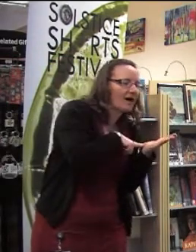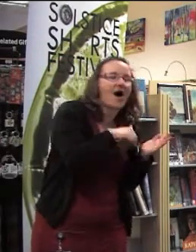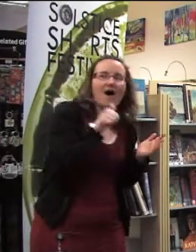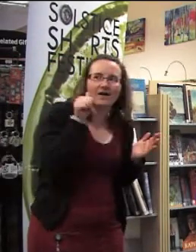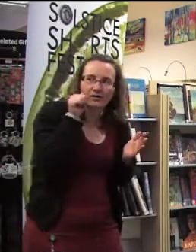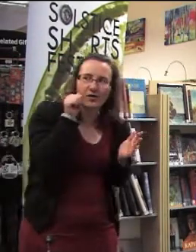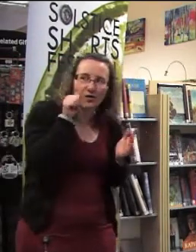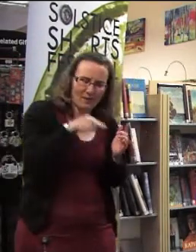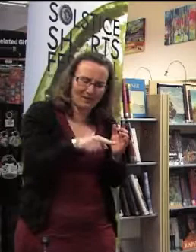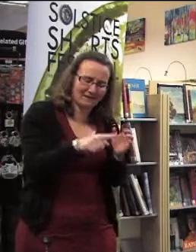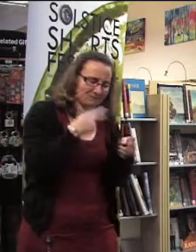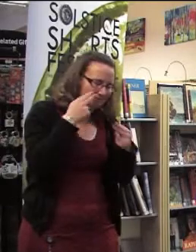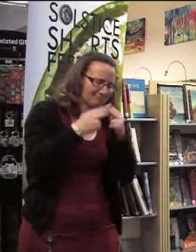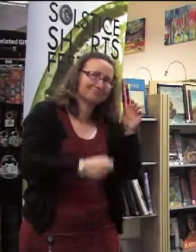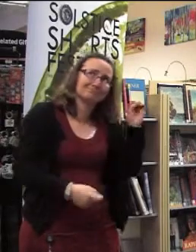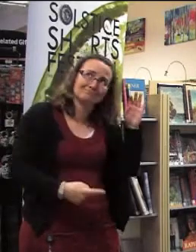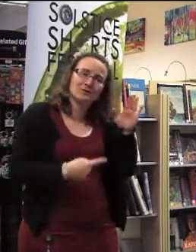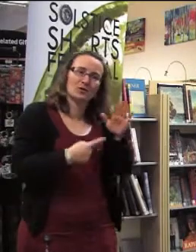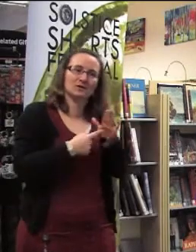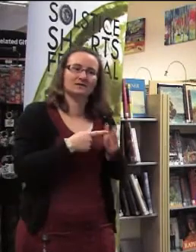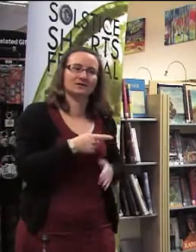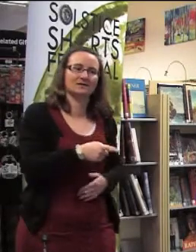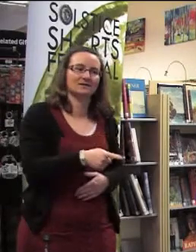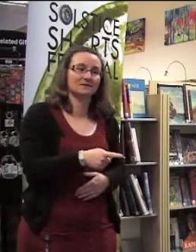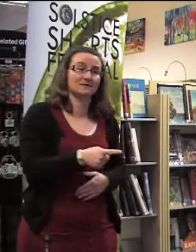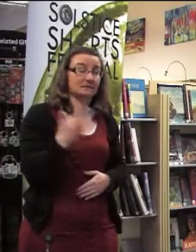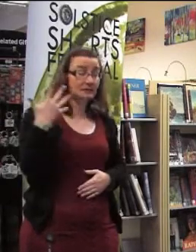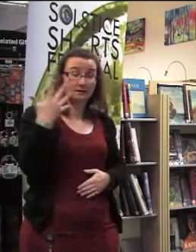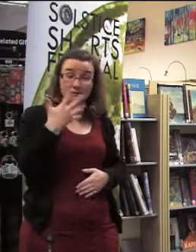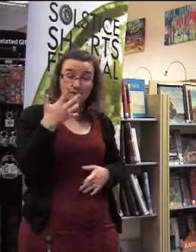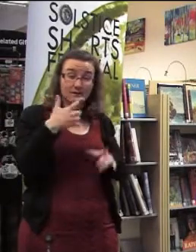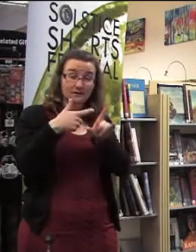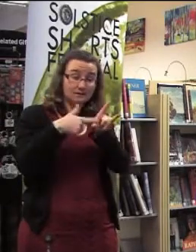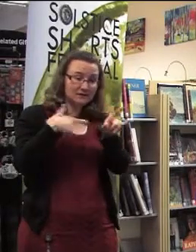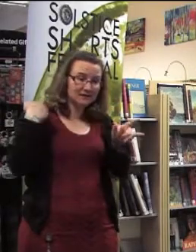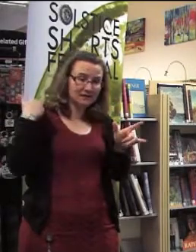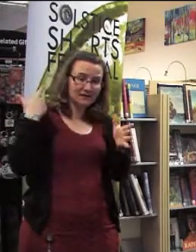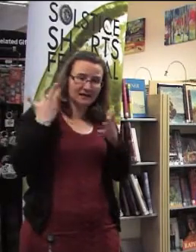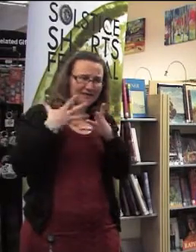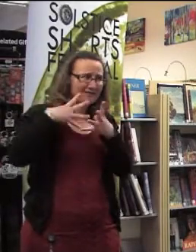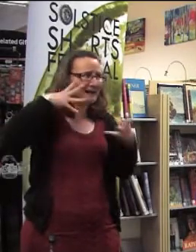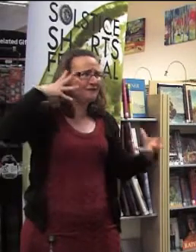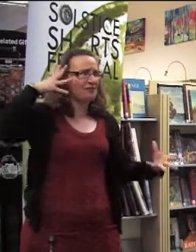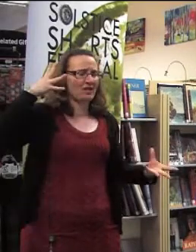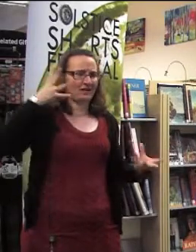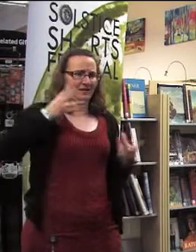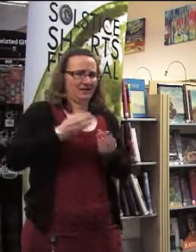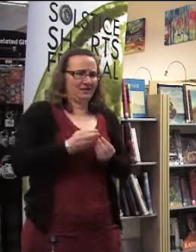meal. 15 years of everything.